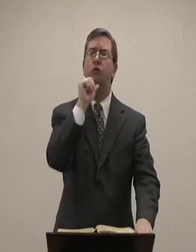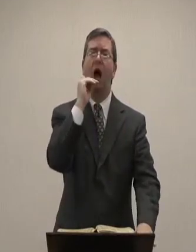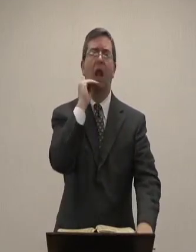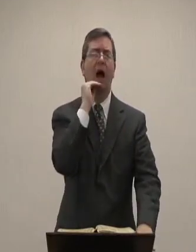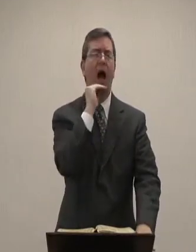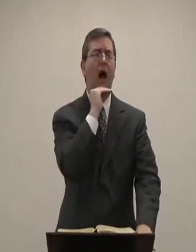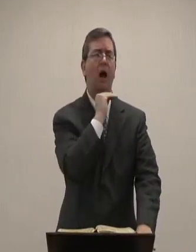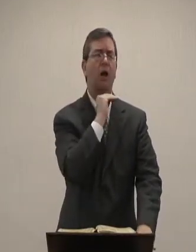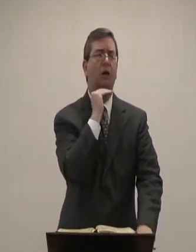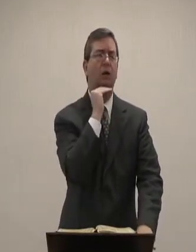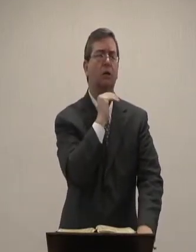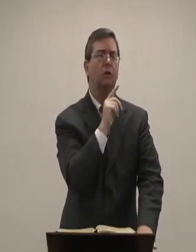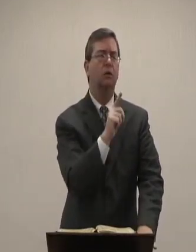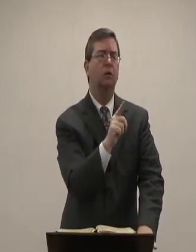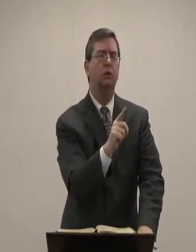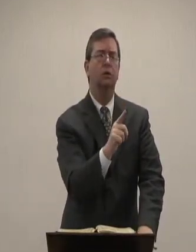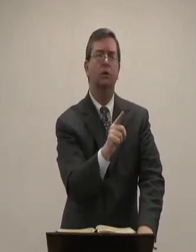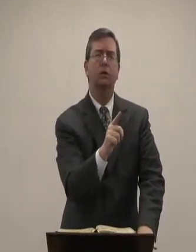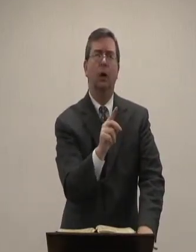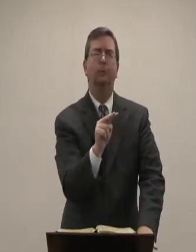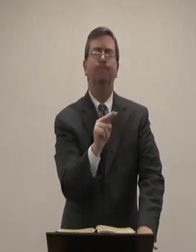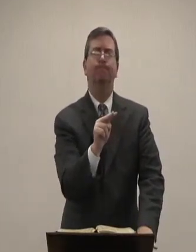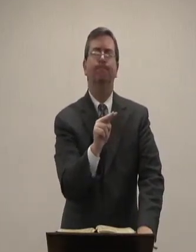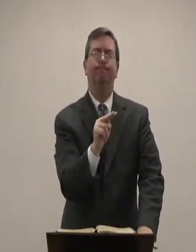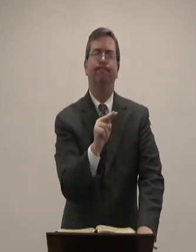Because one of God's commandments say, speak of lying.